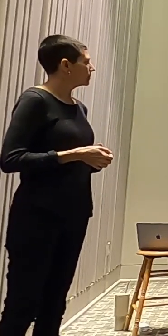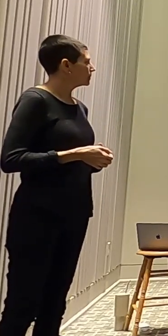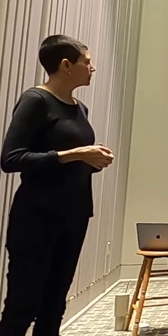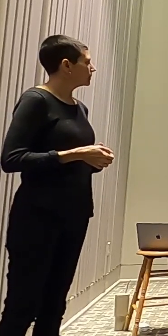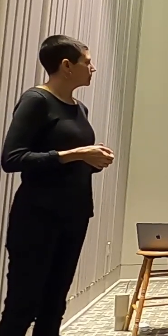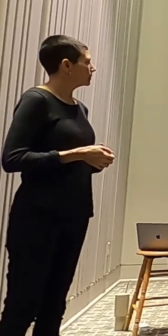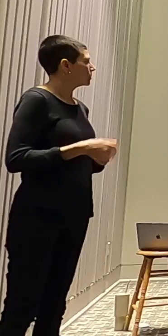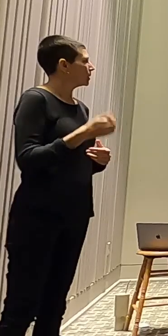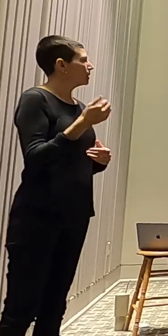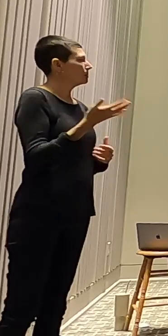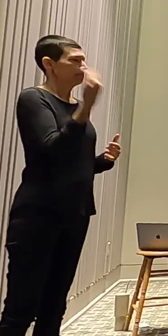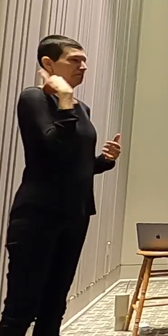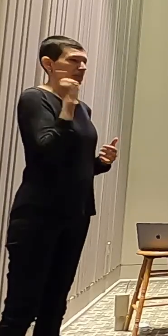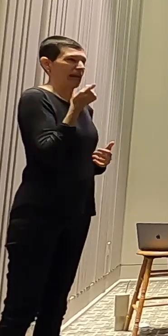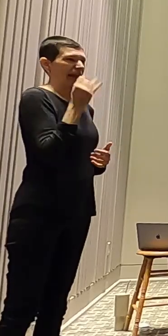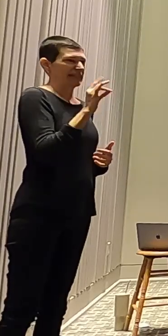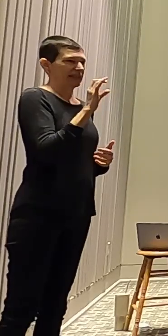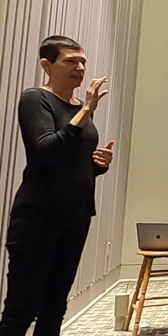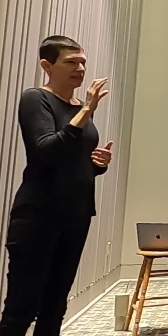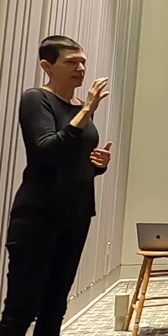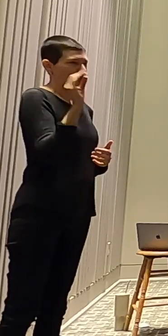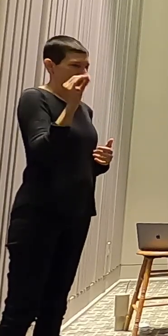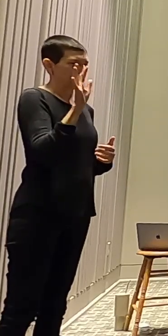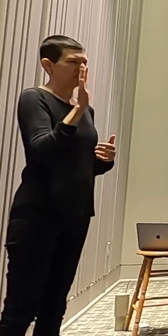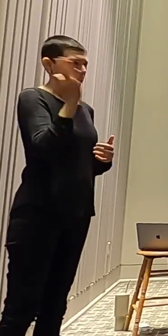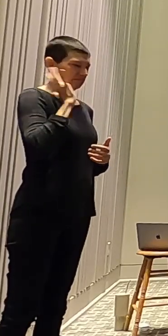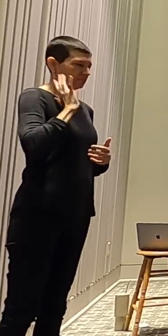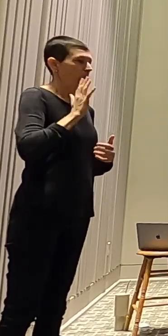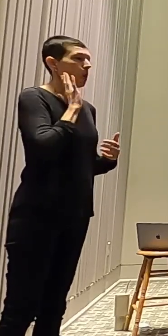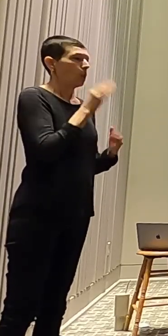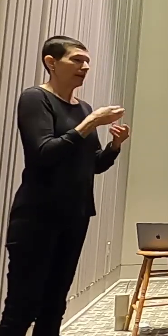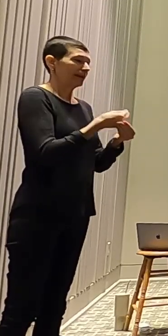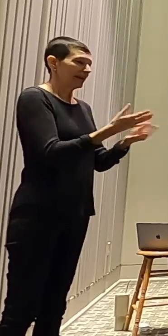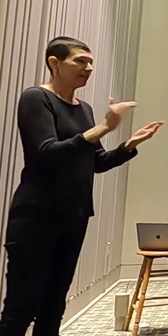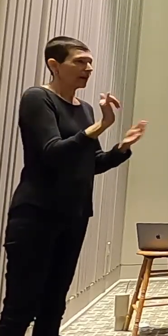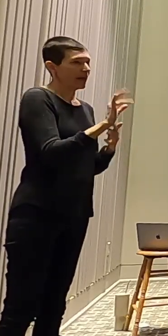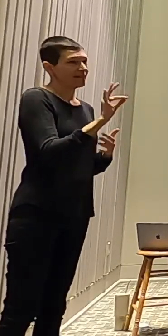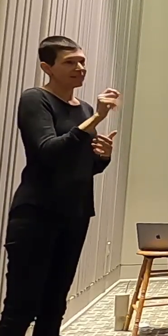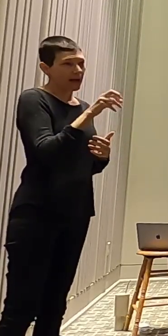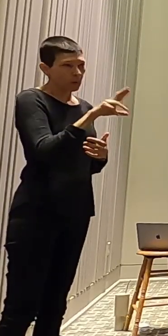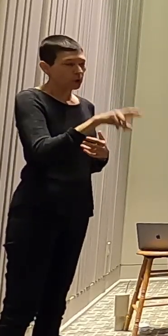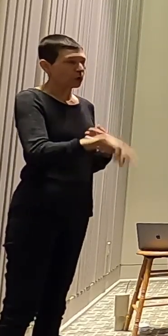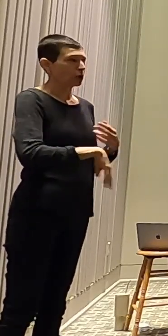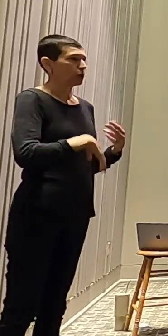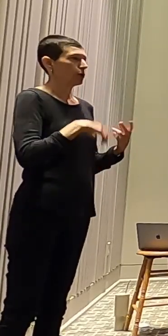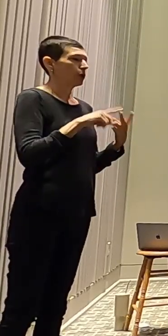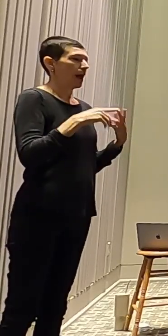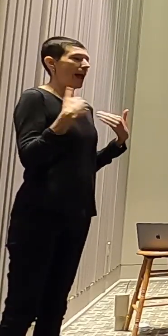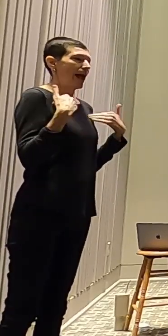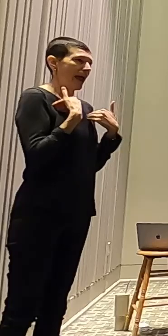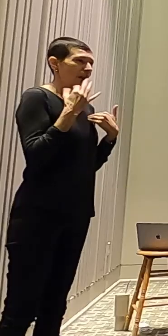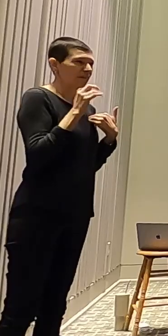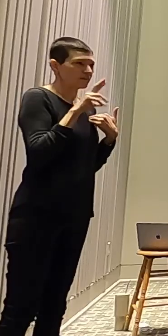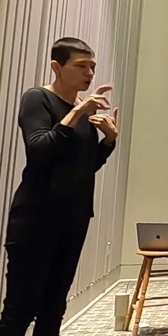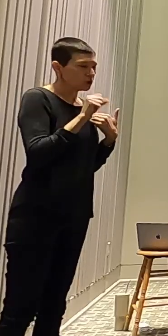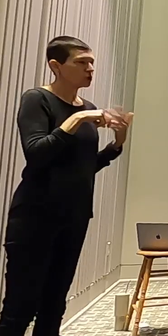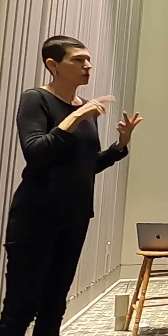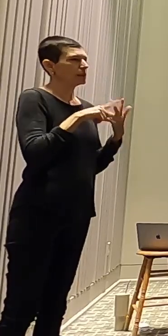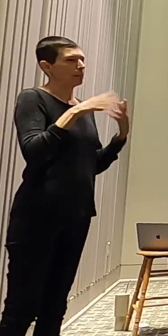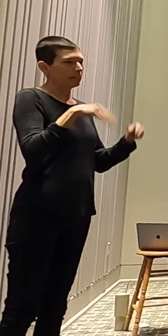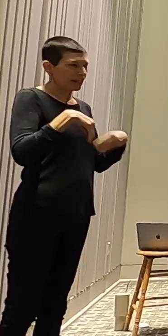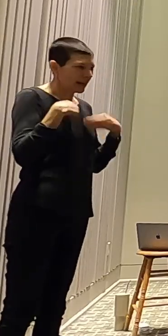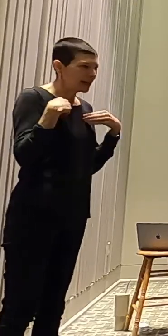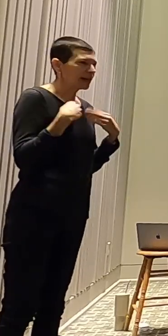So in the 1800s, they would give items like flour, animal furs, hides,